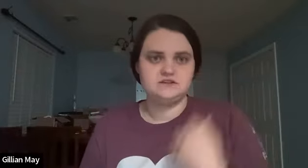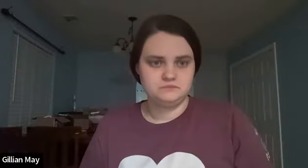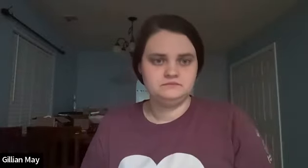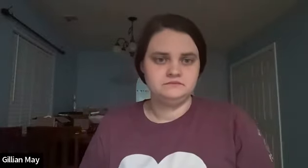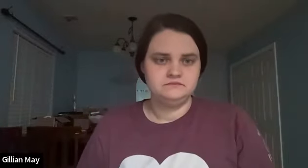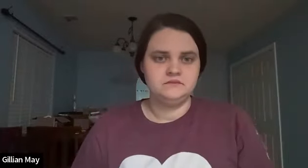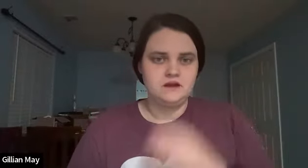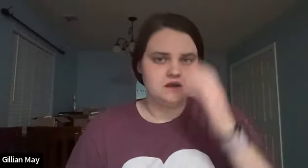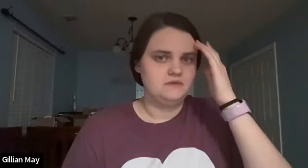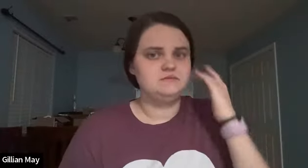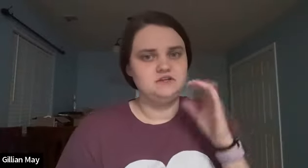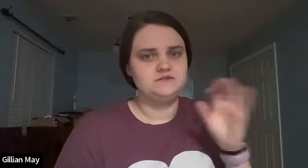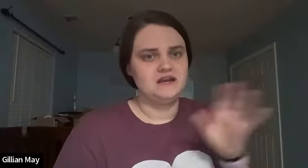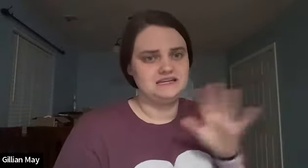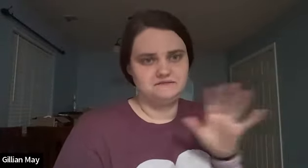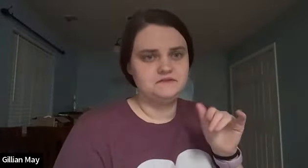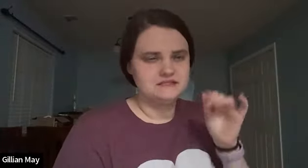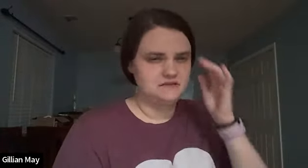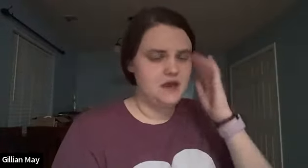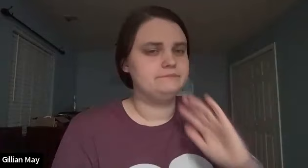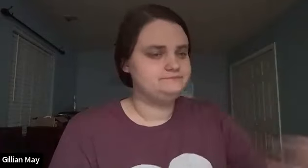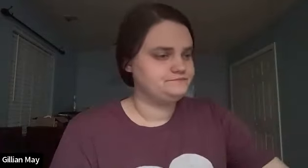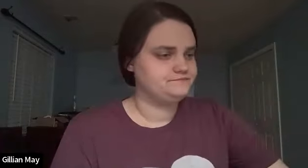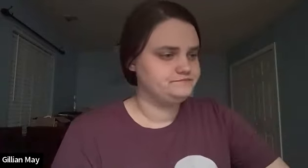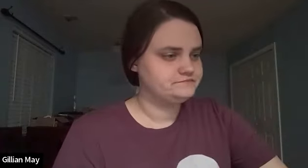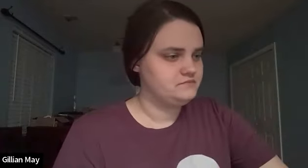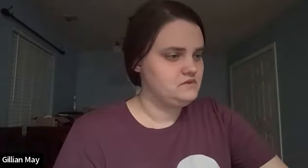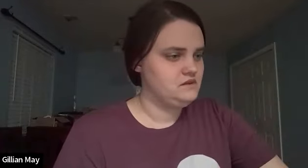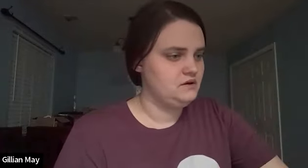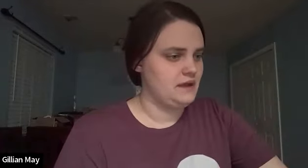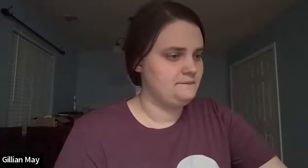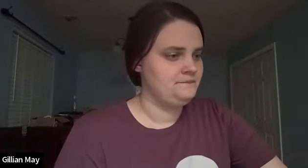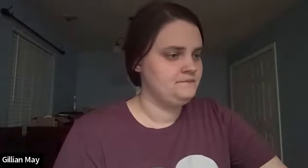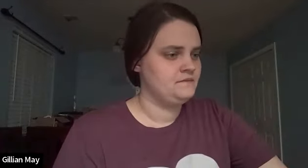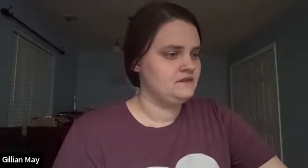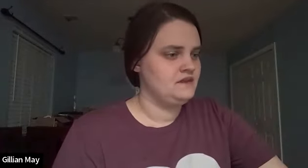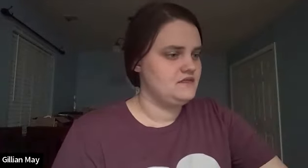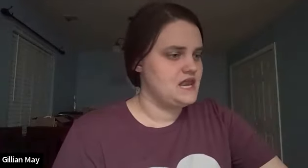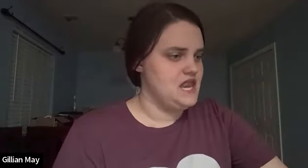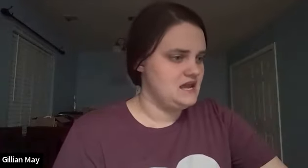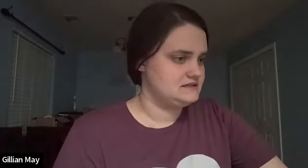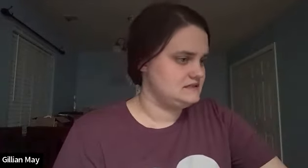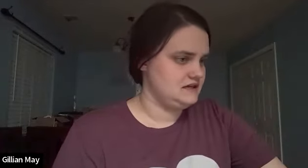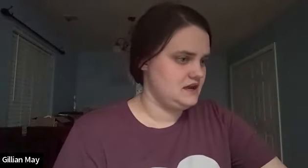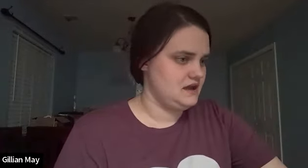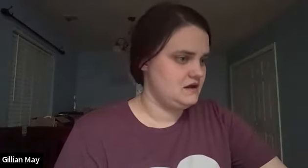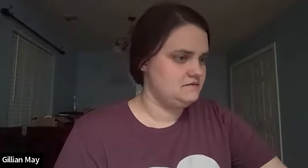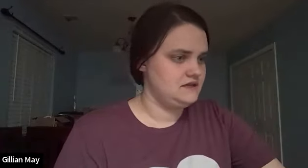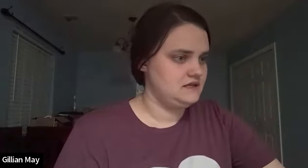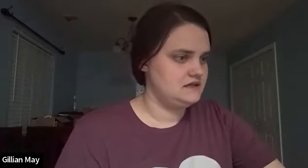too. It can be used for kind of different things like that. Okay. The next thing I have